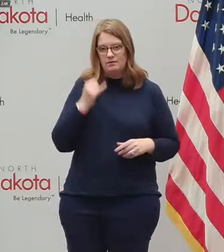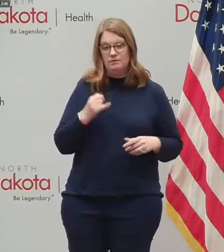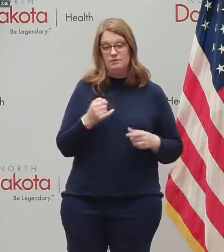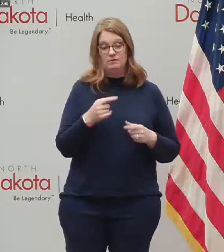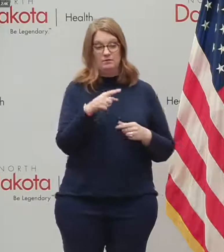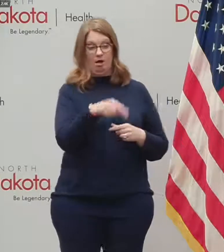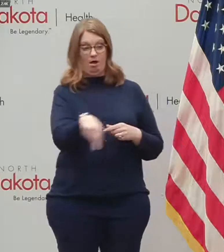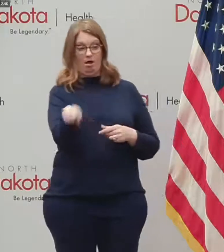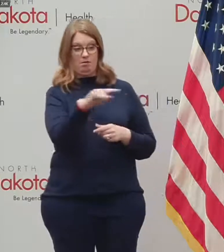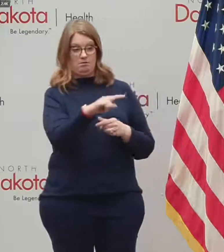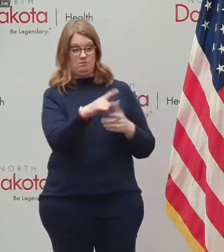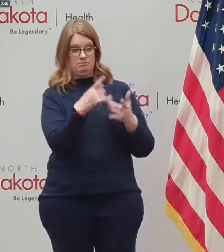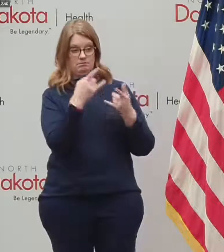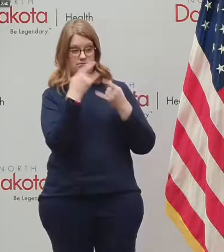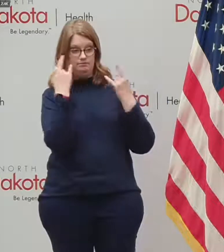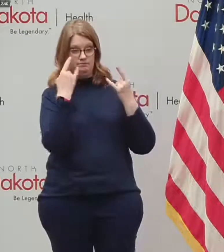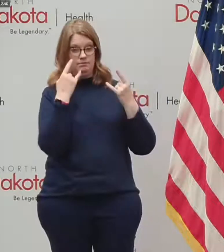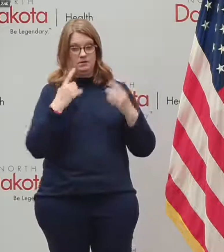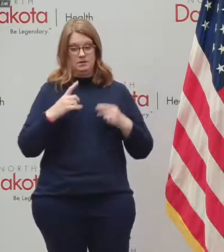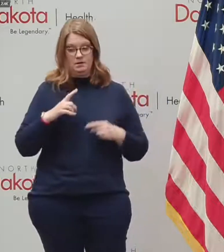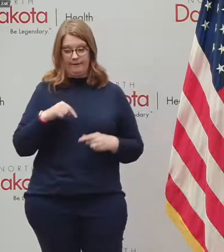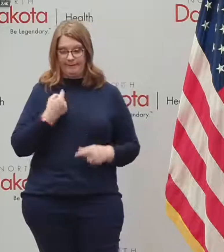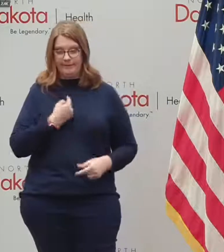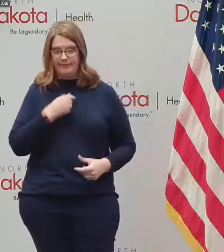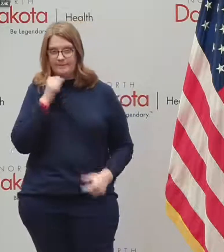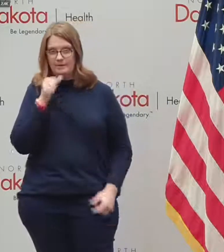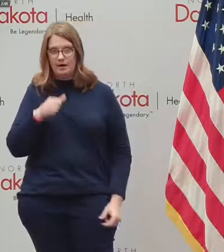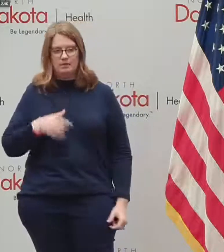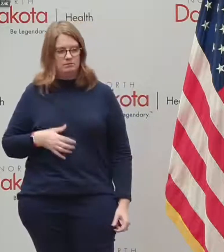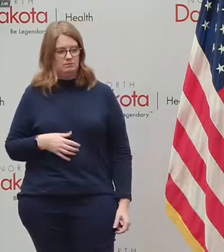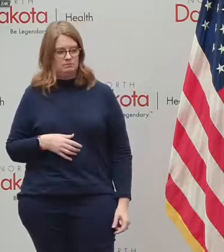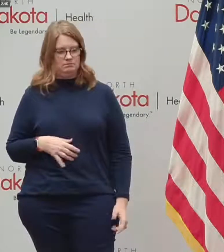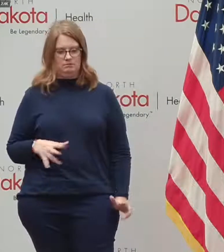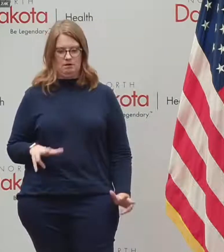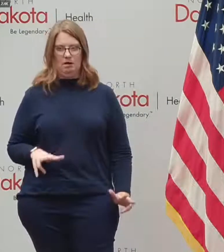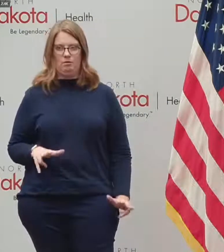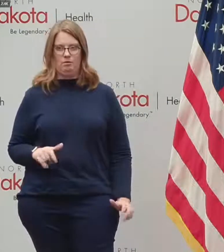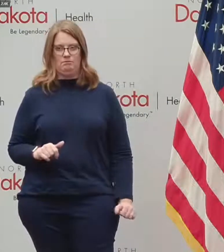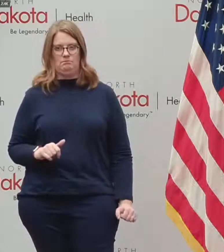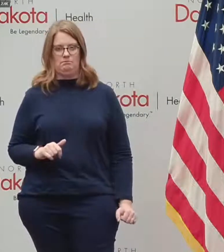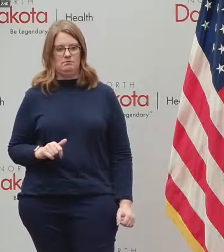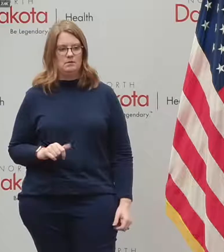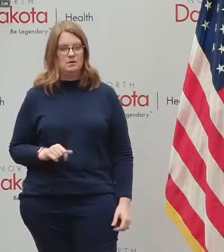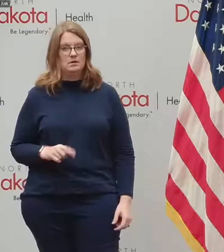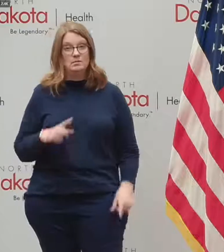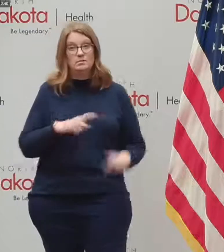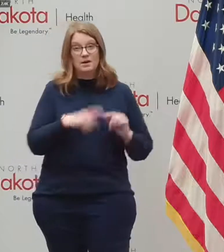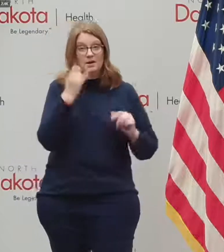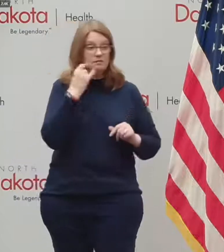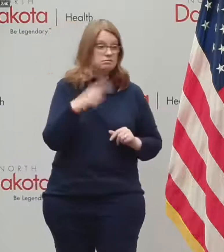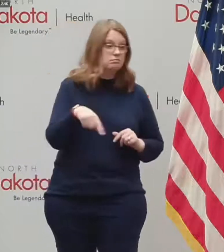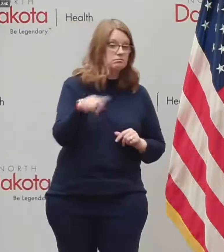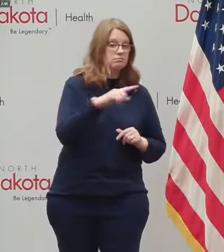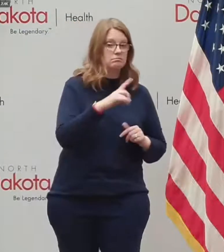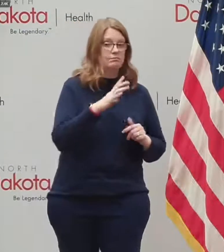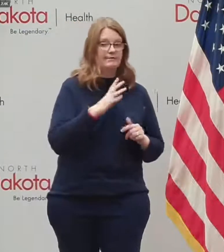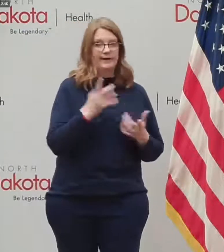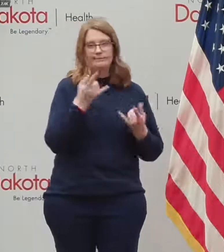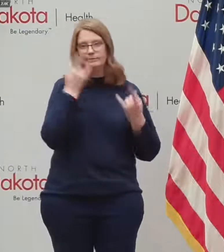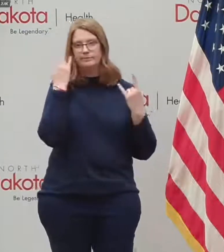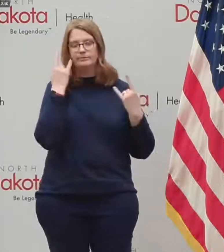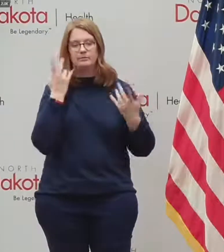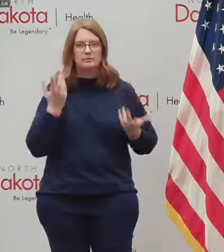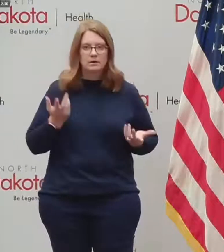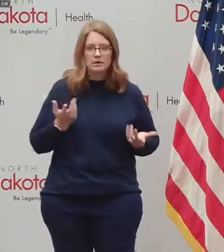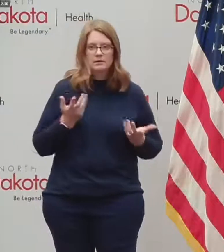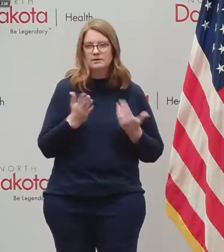room doing it and everybody else is doing something else, it always feels a little awkward. But if everybody else is doing it, it's pretty, and you're the only one that's not, it's